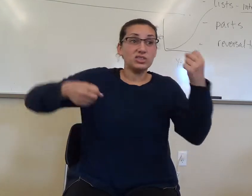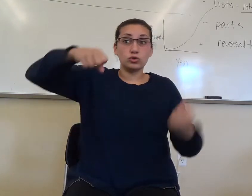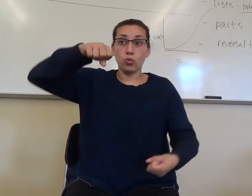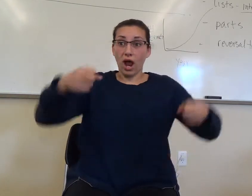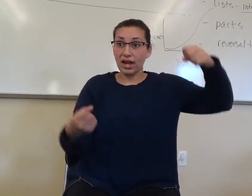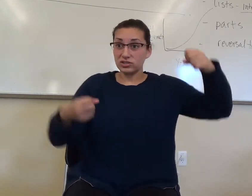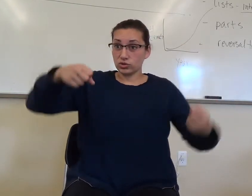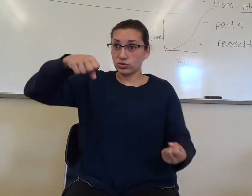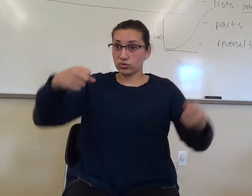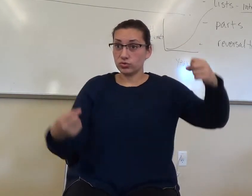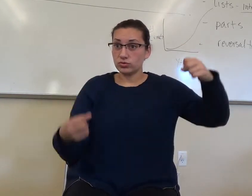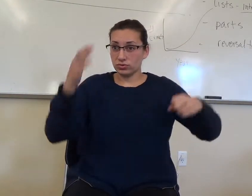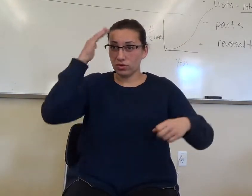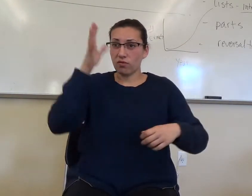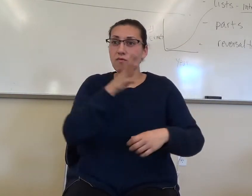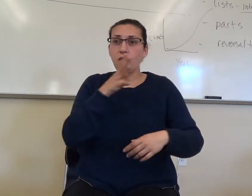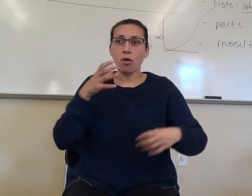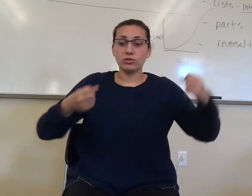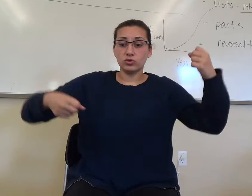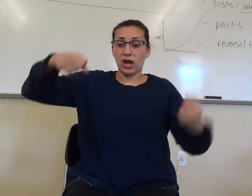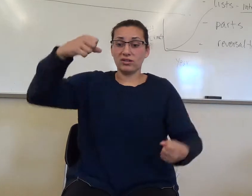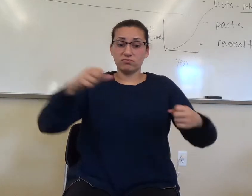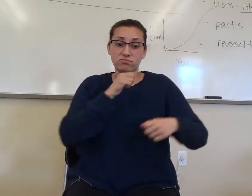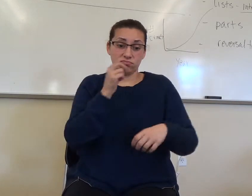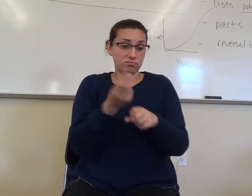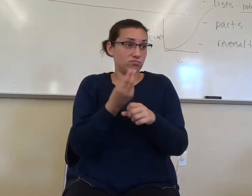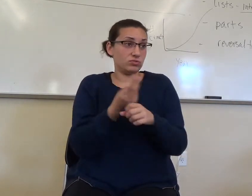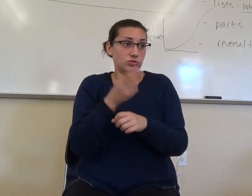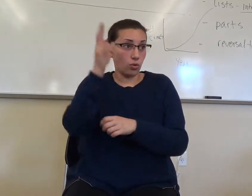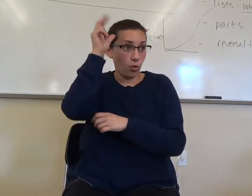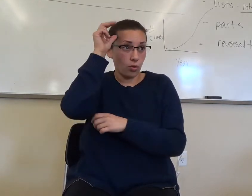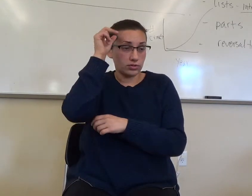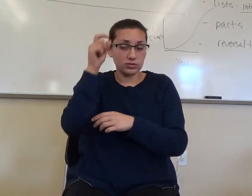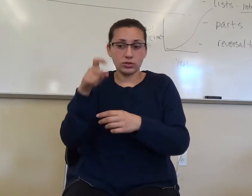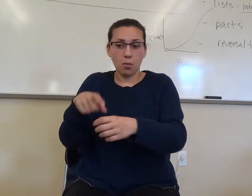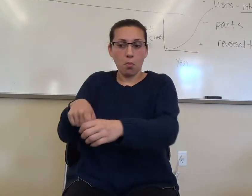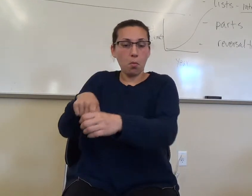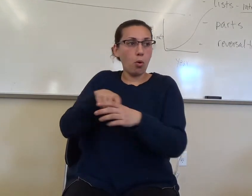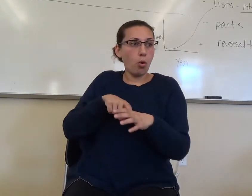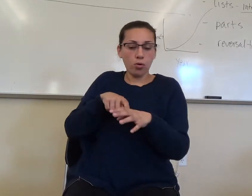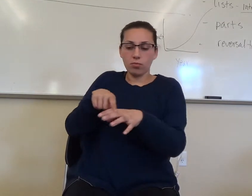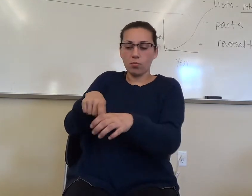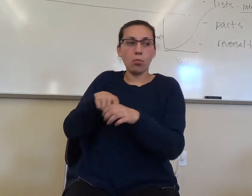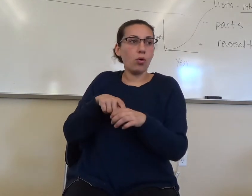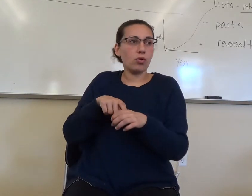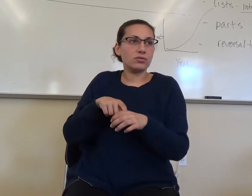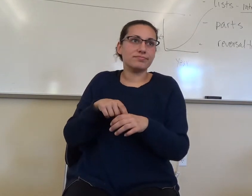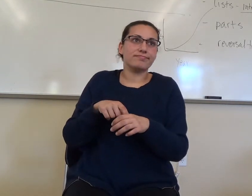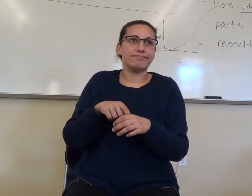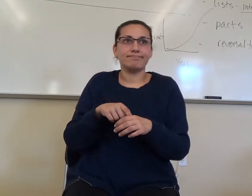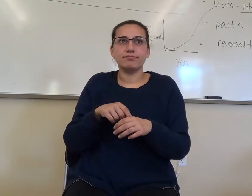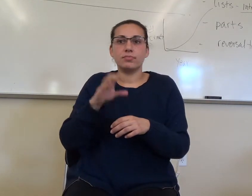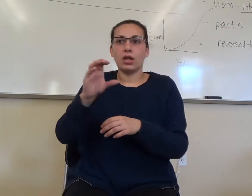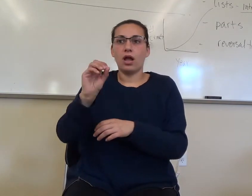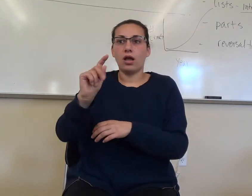that you didn't have to have the horses, or you know, you could pull a cotton picker or something. That was a form of